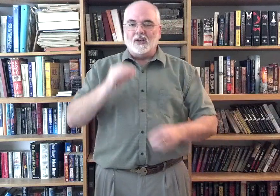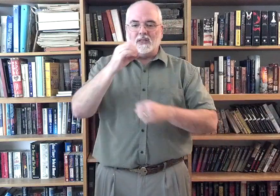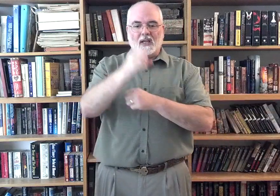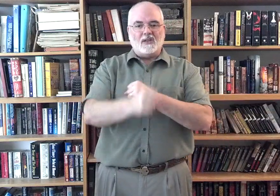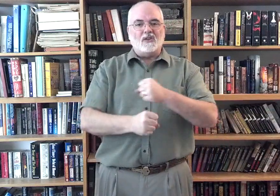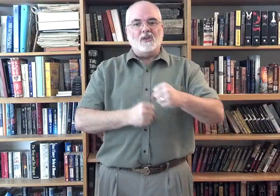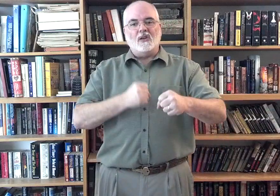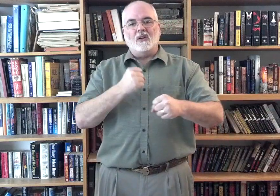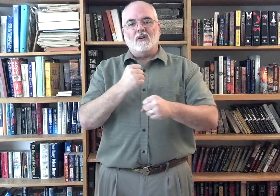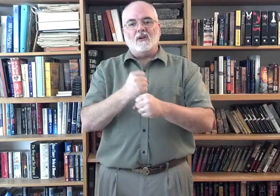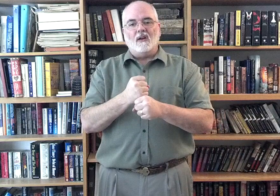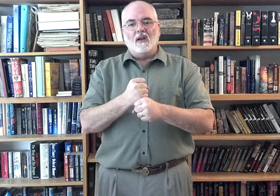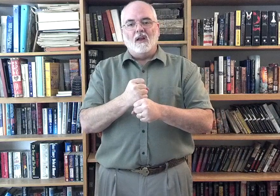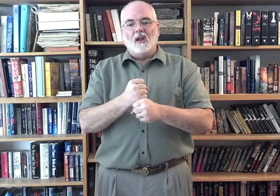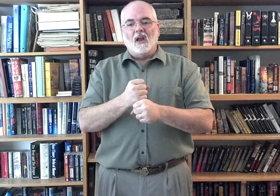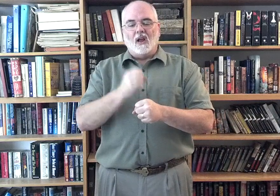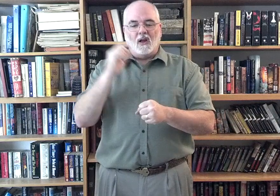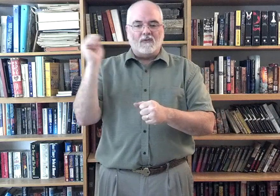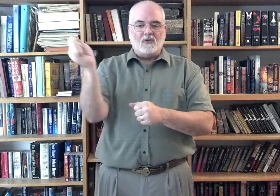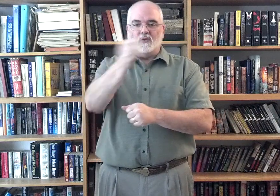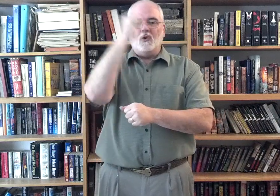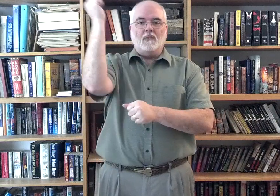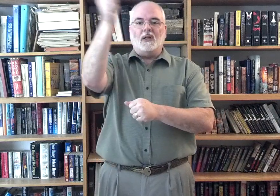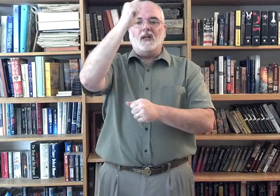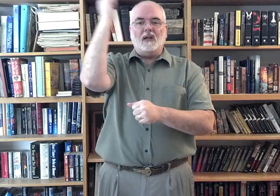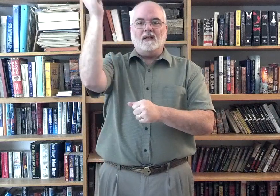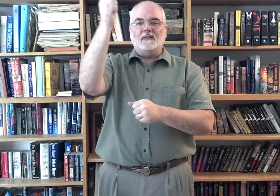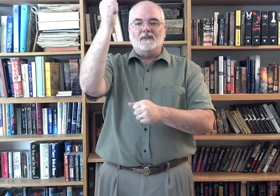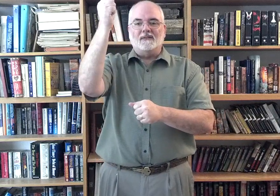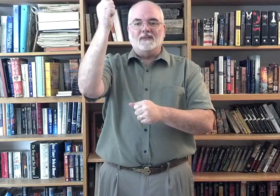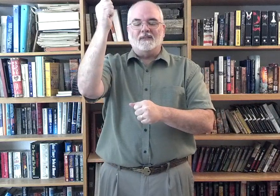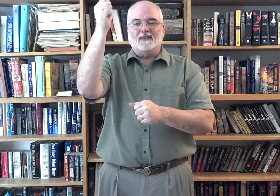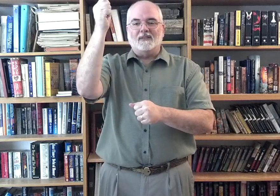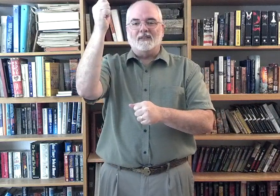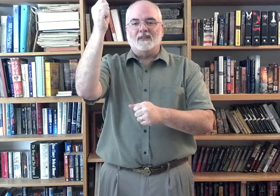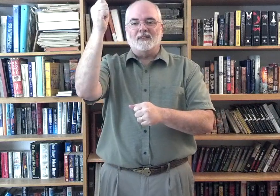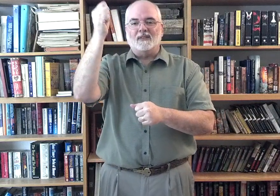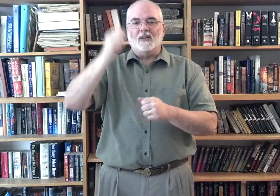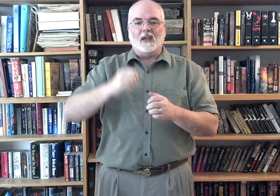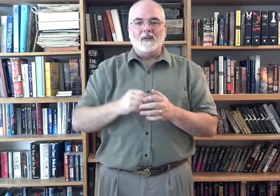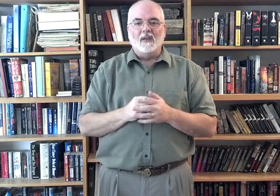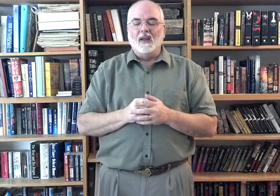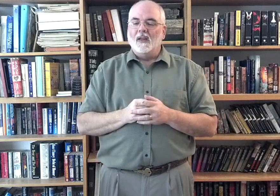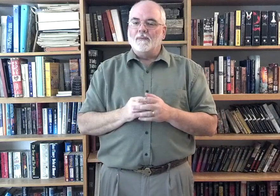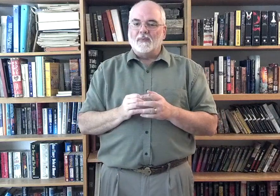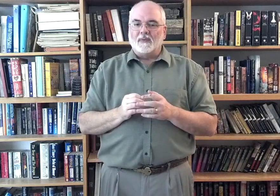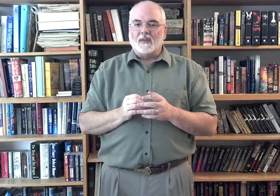say year of Jubilee. Okay?